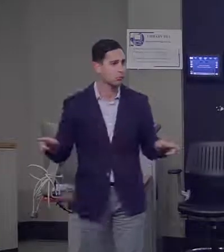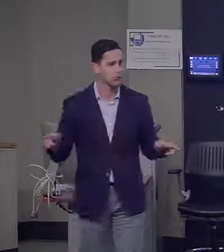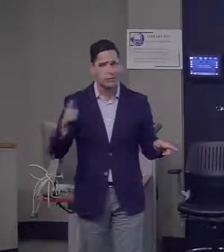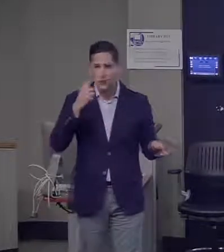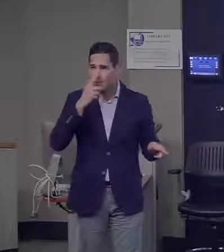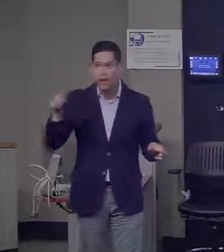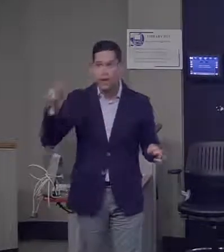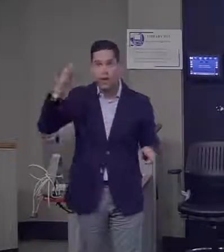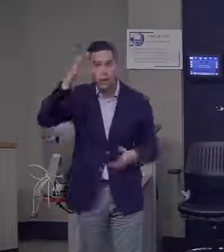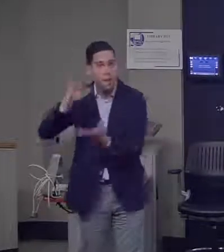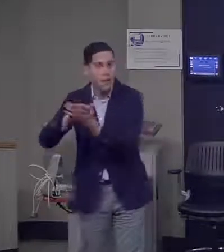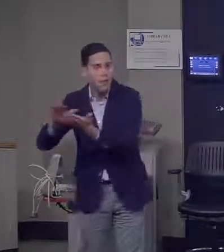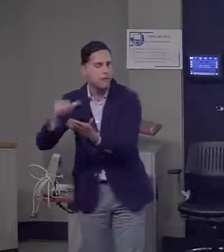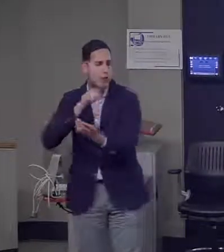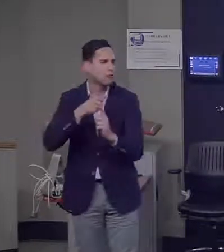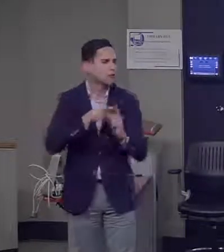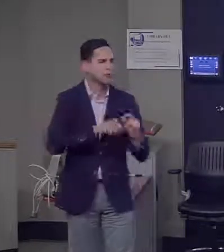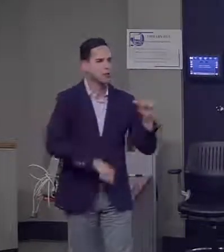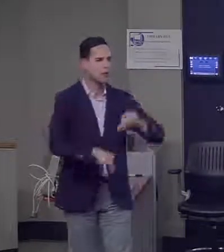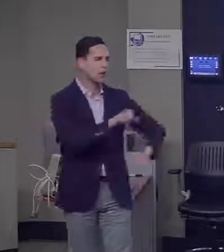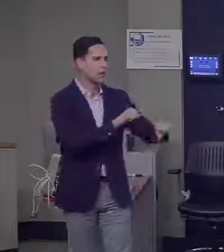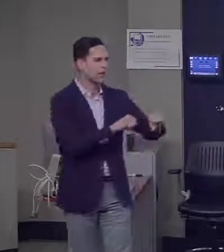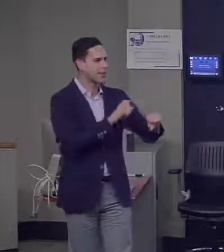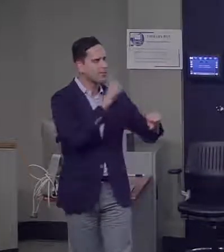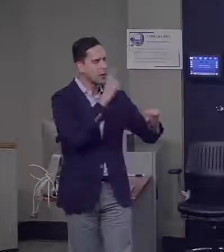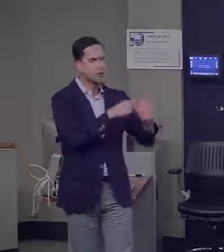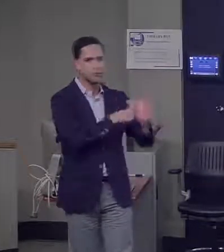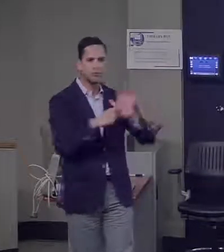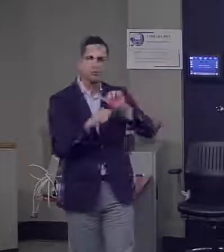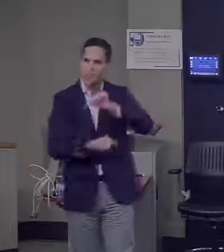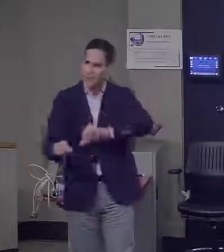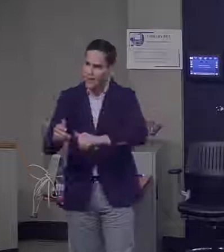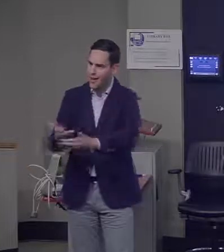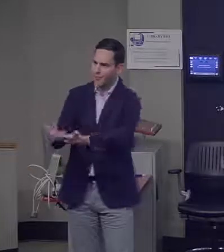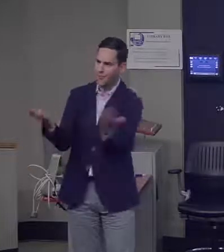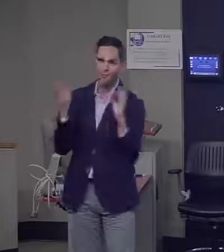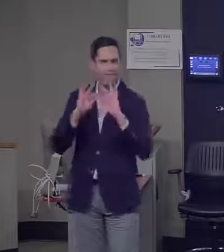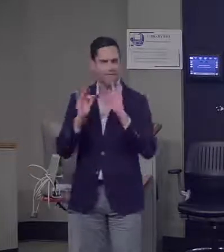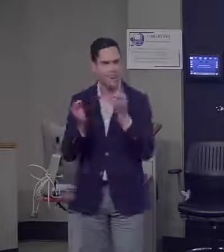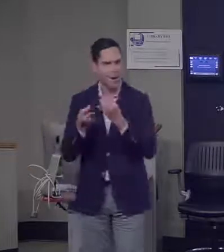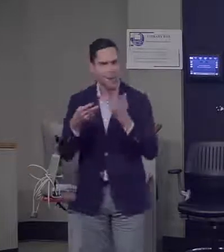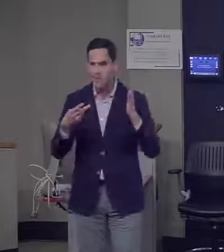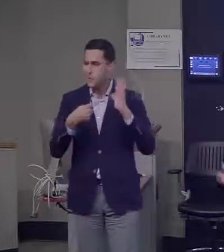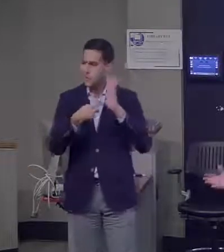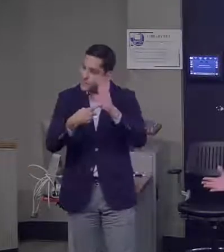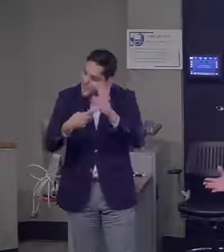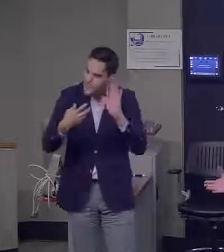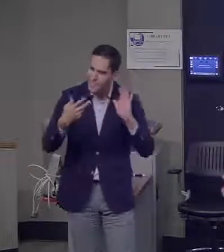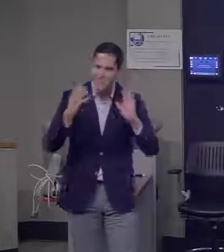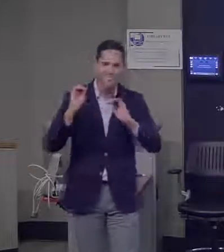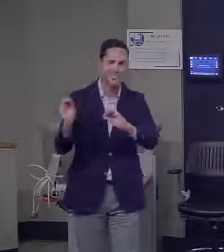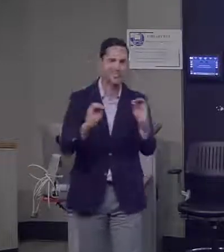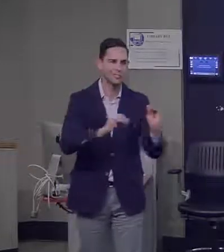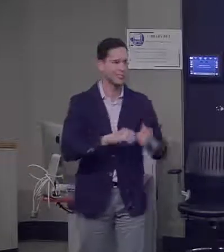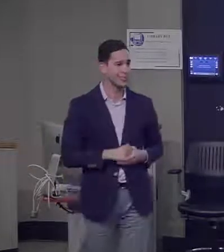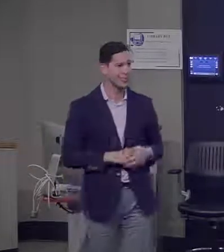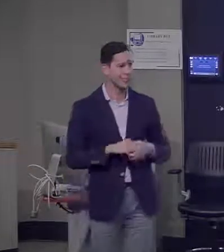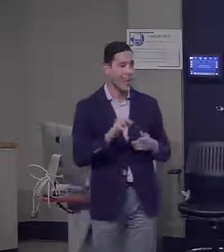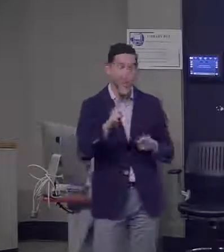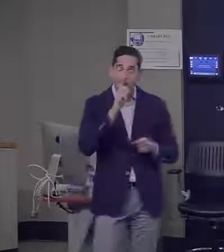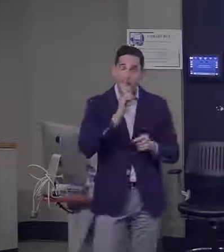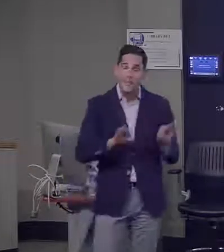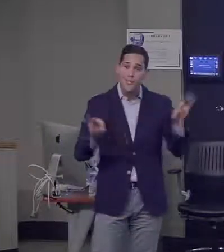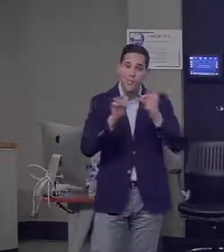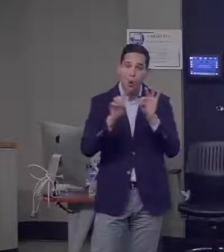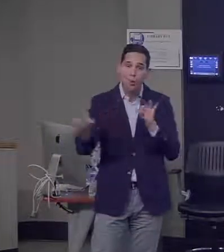could figure out how to educate parents along these lines, and pediatricians are key